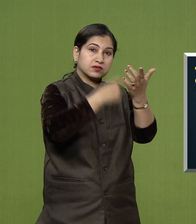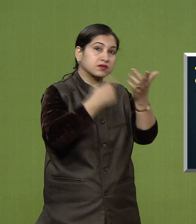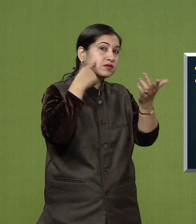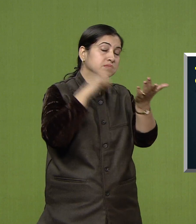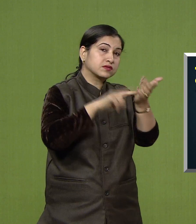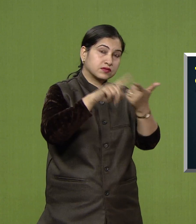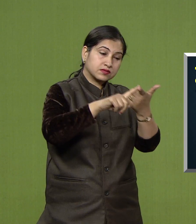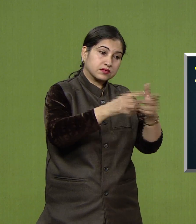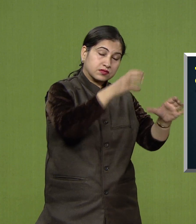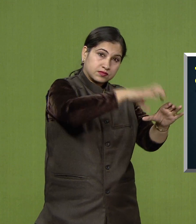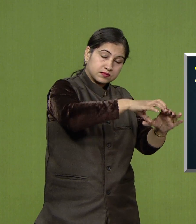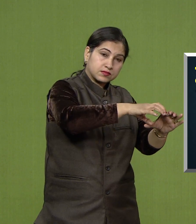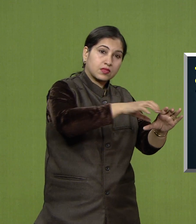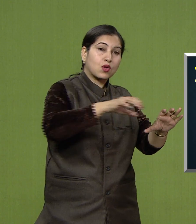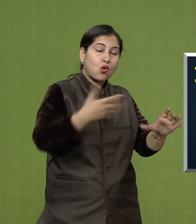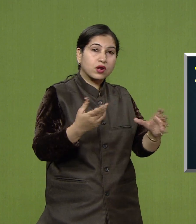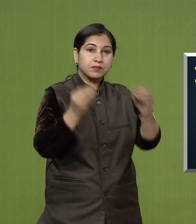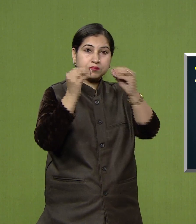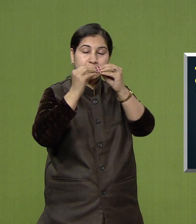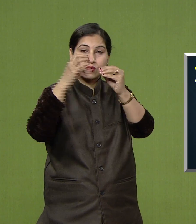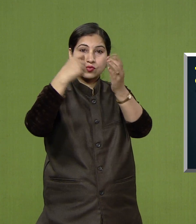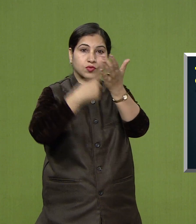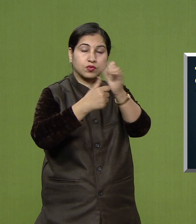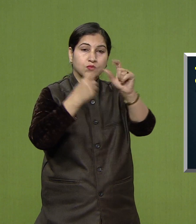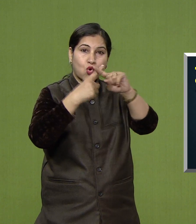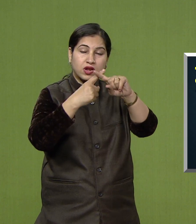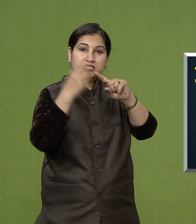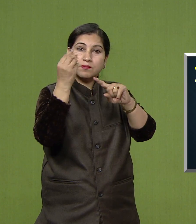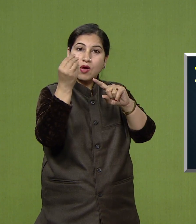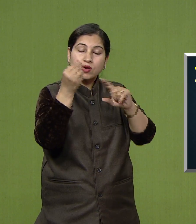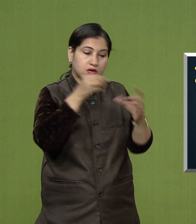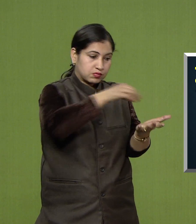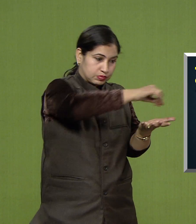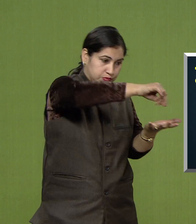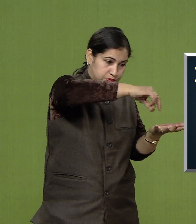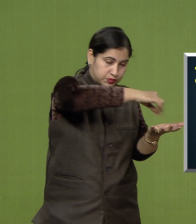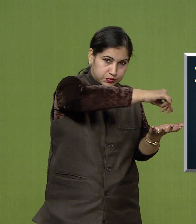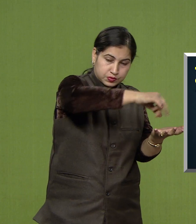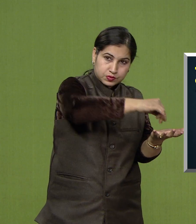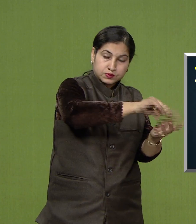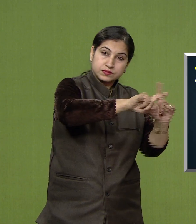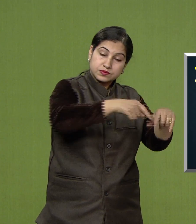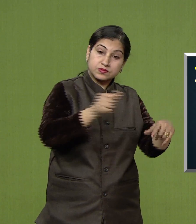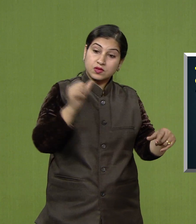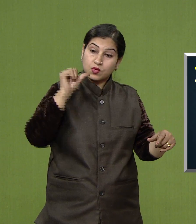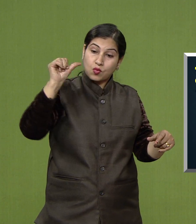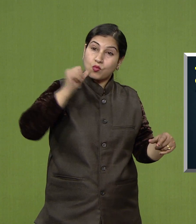or spread borax powder over stain and pour boiling water while holding the stained